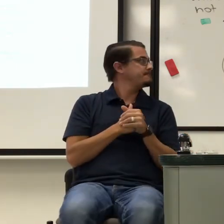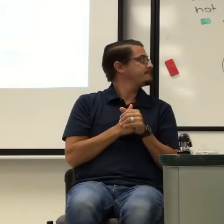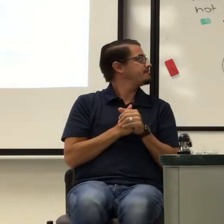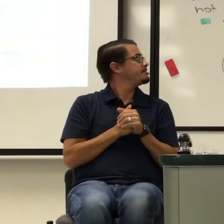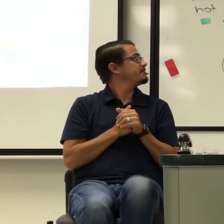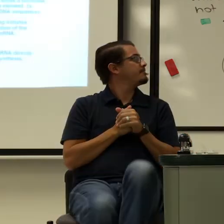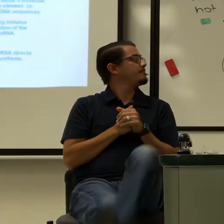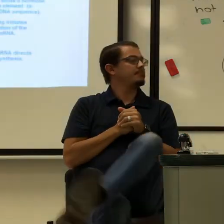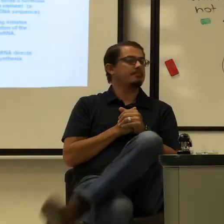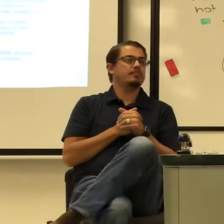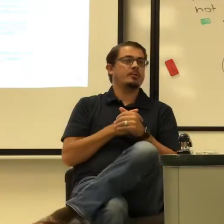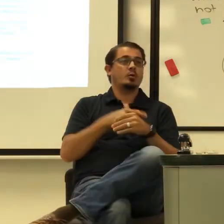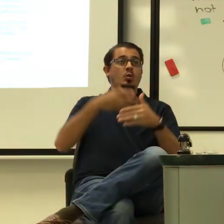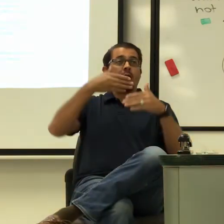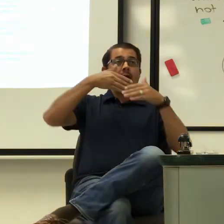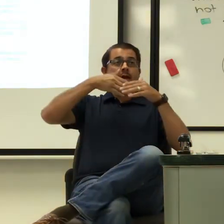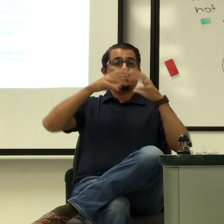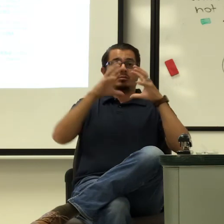enter nuke.